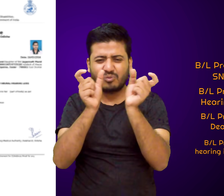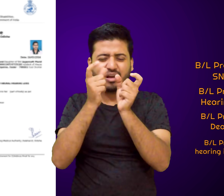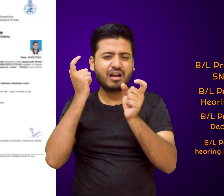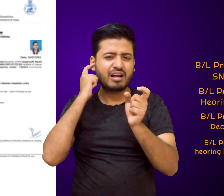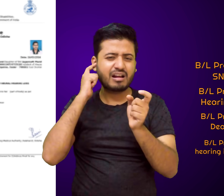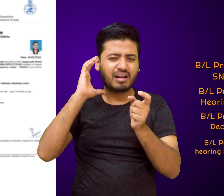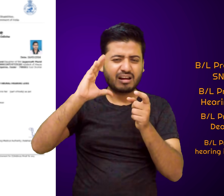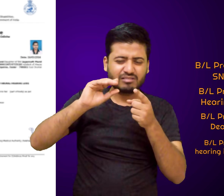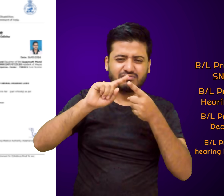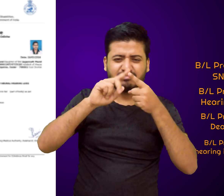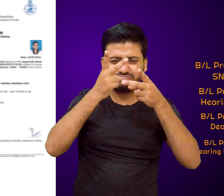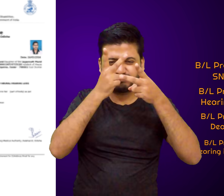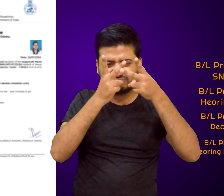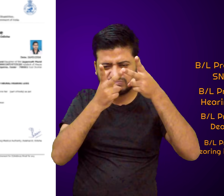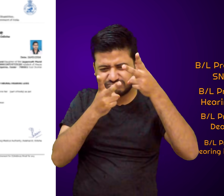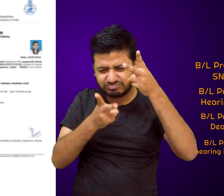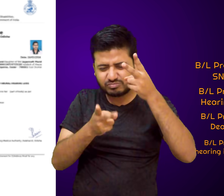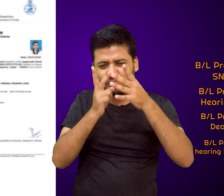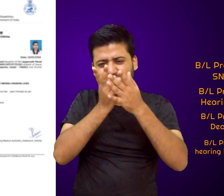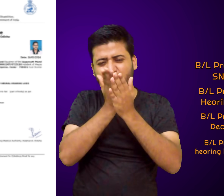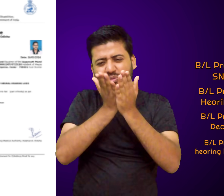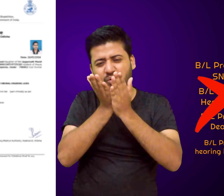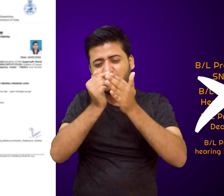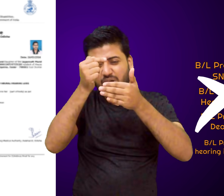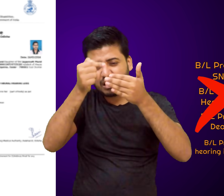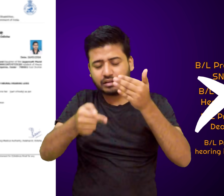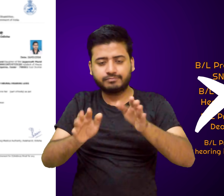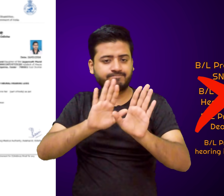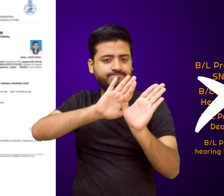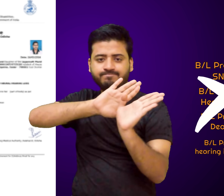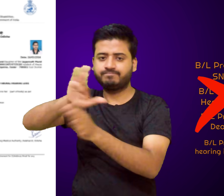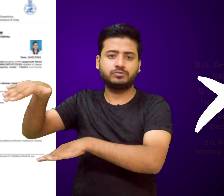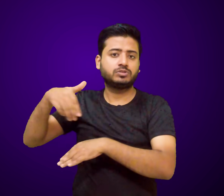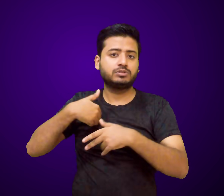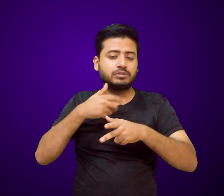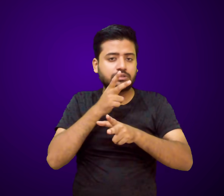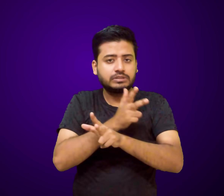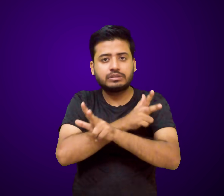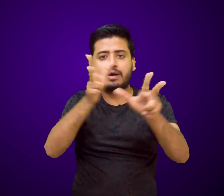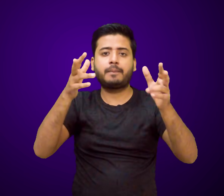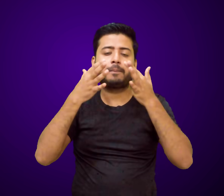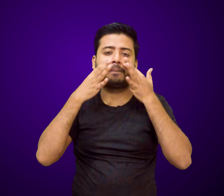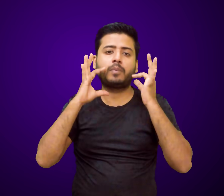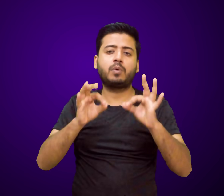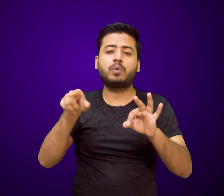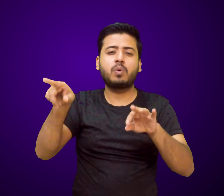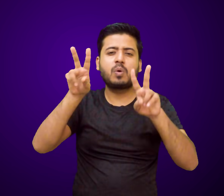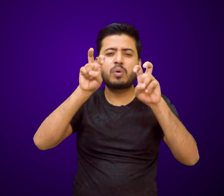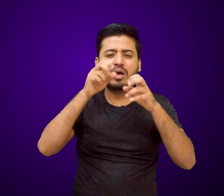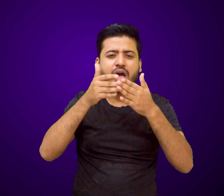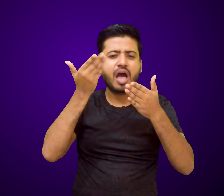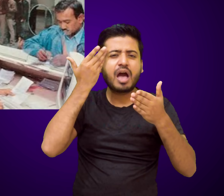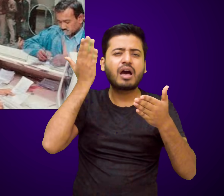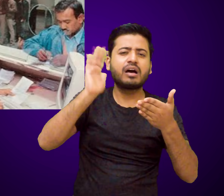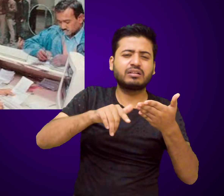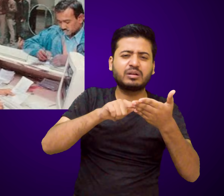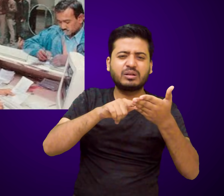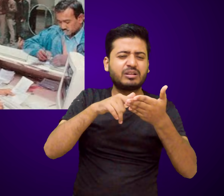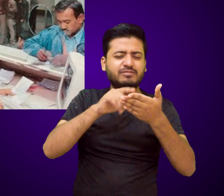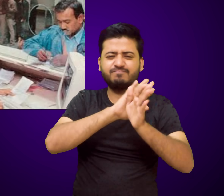Get a second medical opinion. Strengthen your appeal by seeking a re-evaluation or a second opinion from another government hospital or